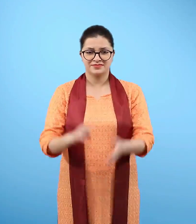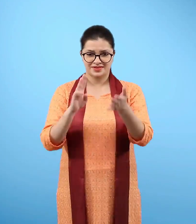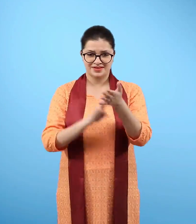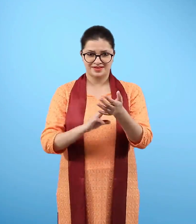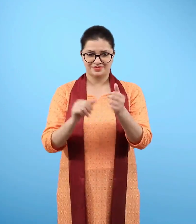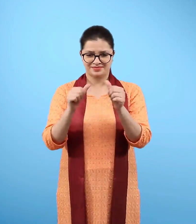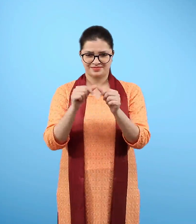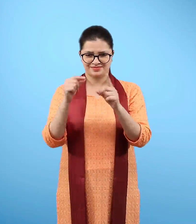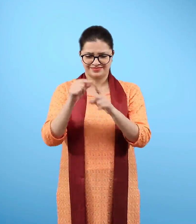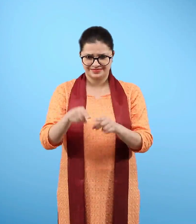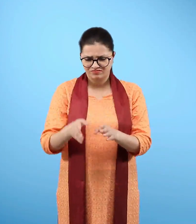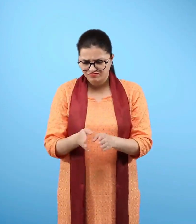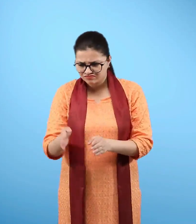Mark the route.